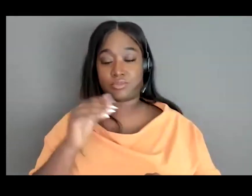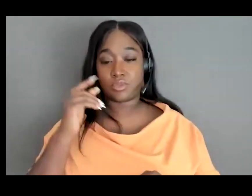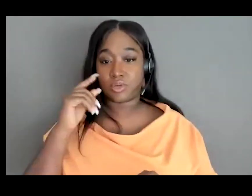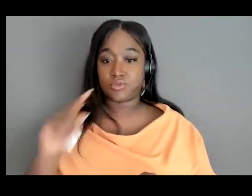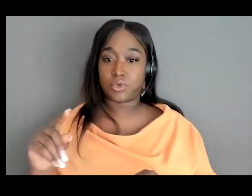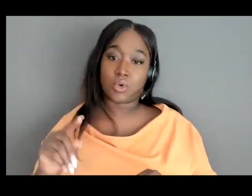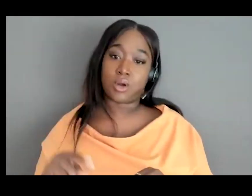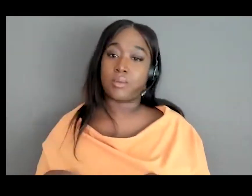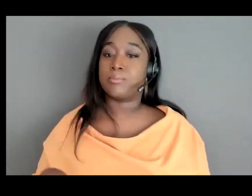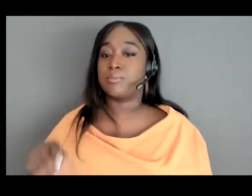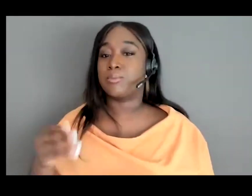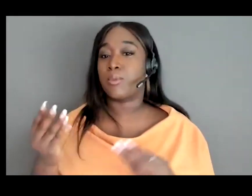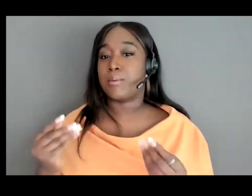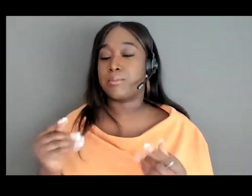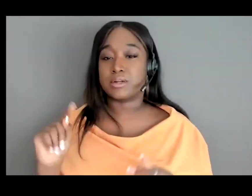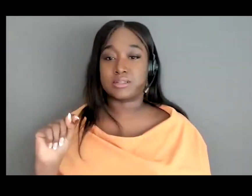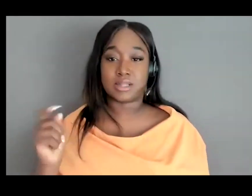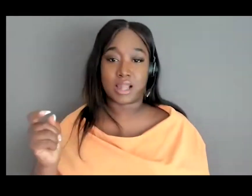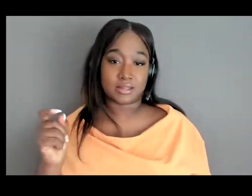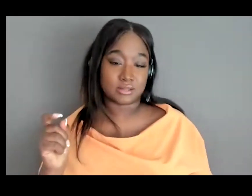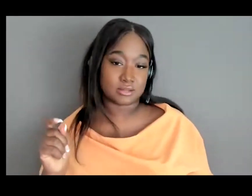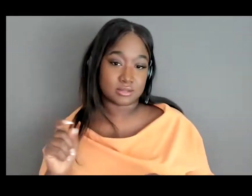taxes.